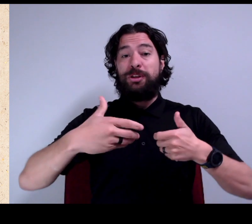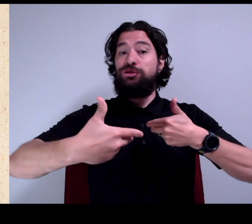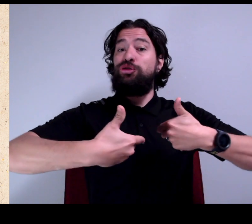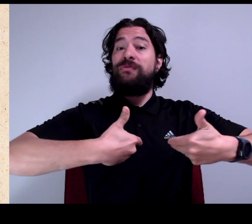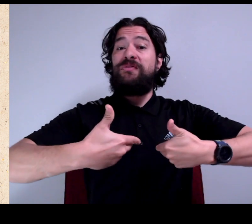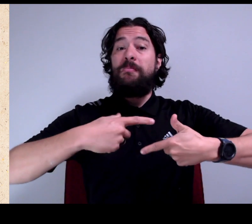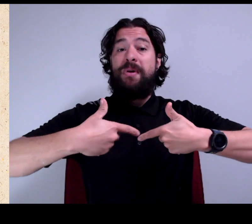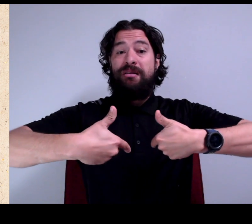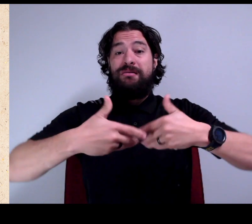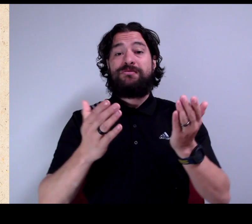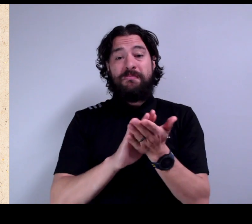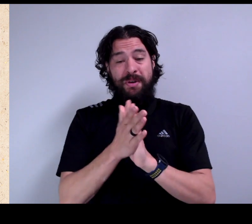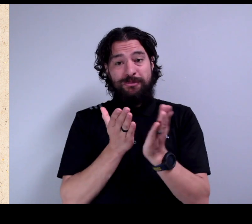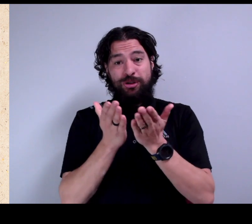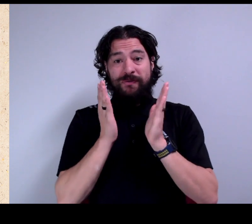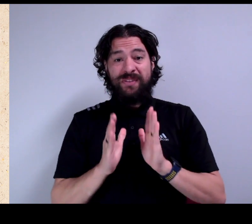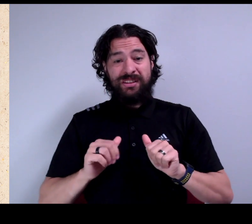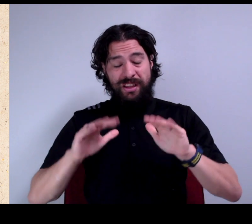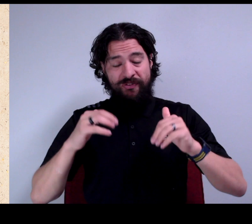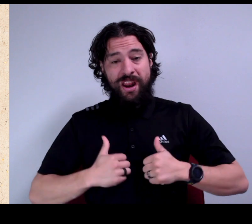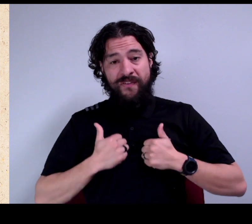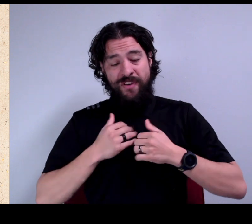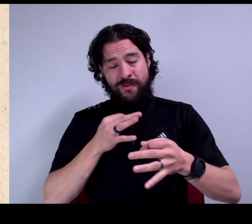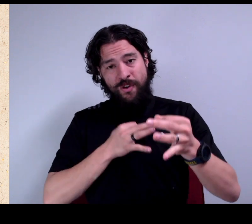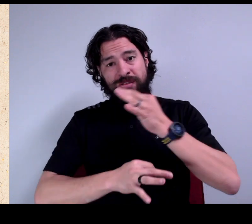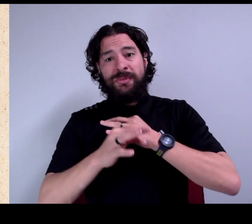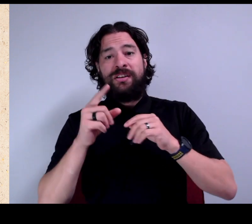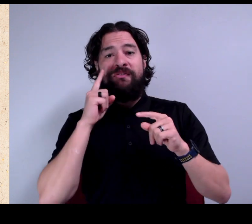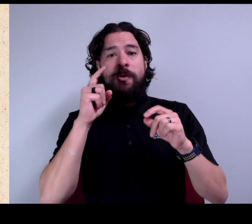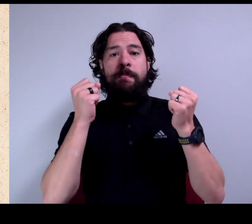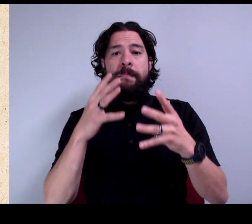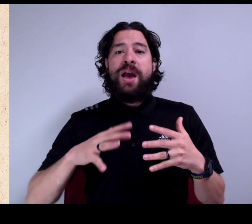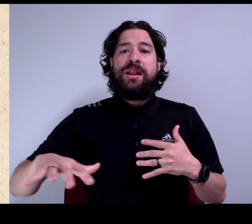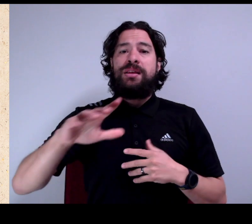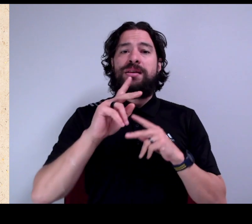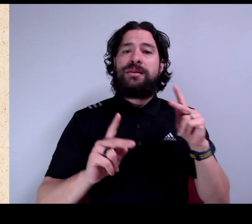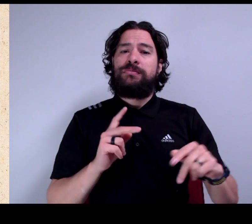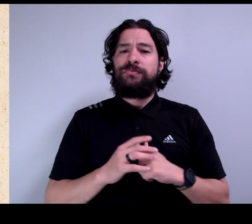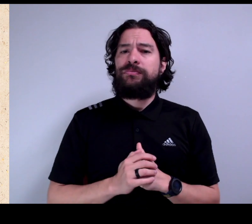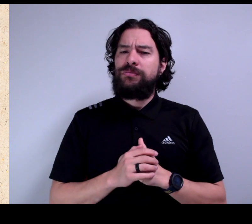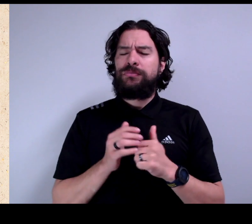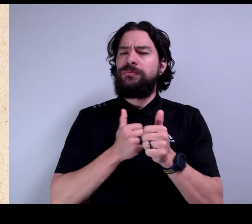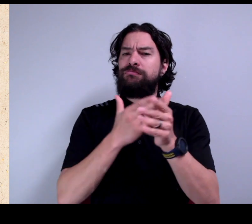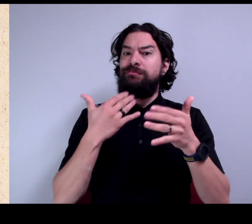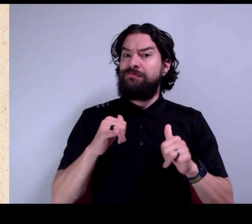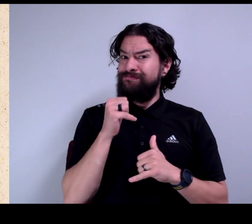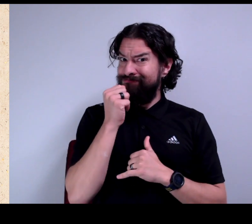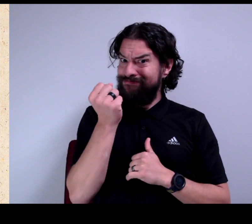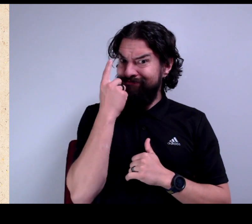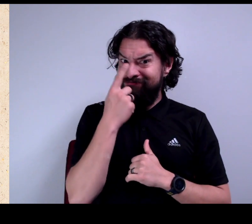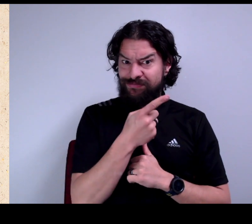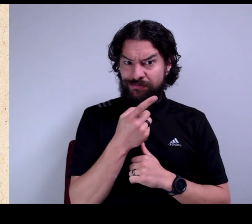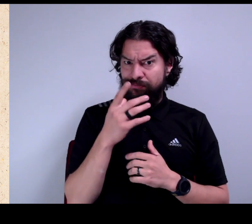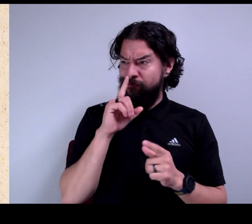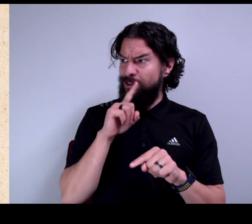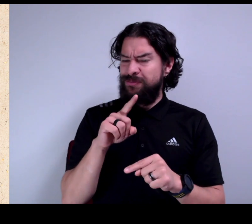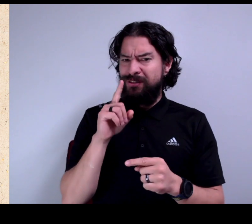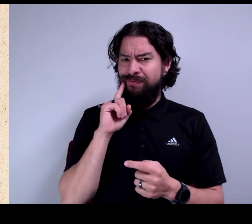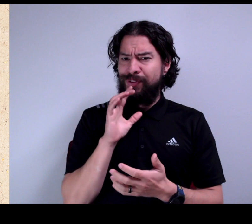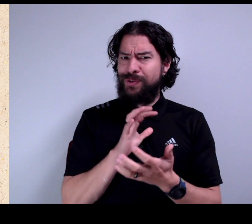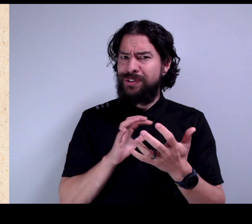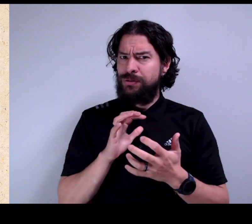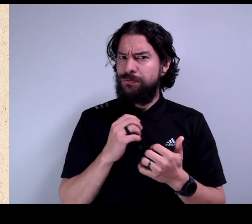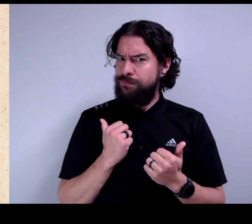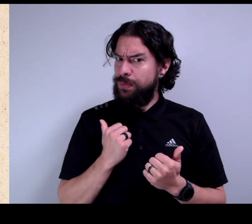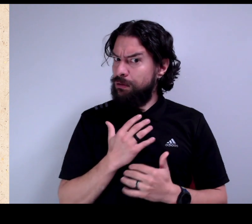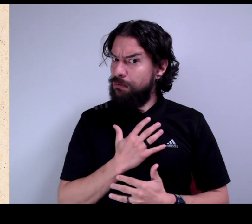to be served, but to become a servant and give his life as a ransom for many. The disciples still don't get it. They respond